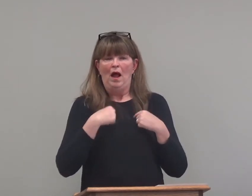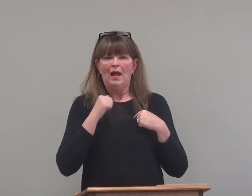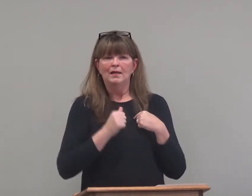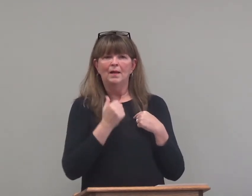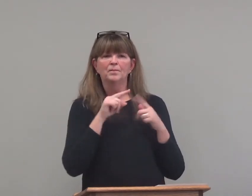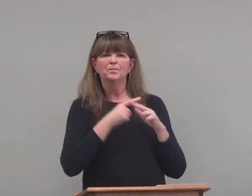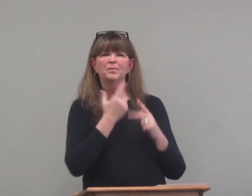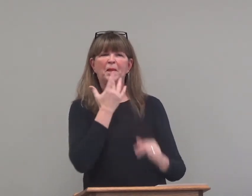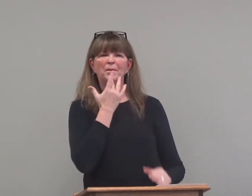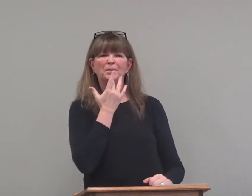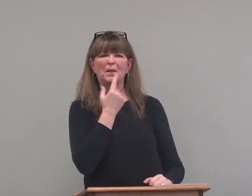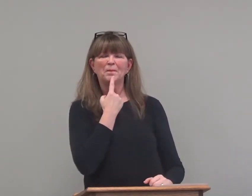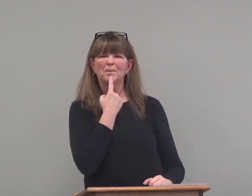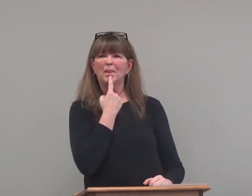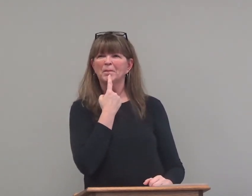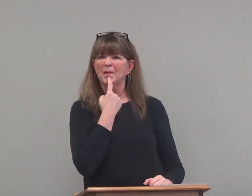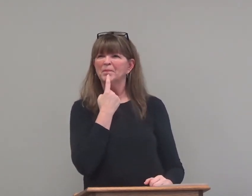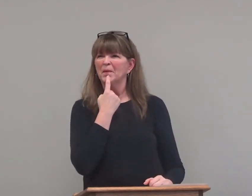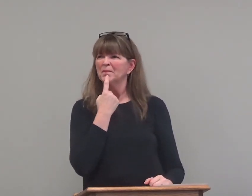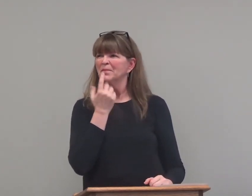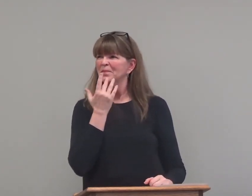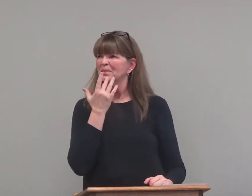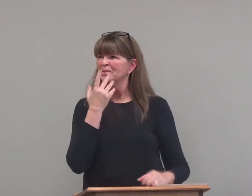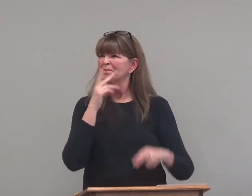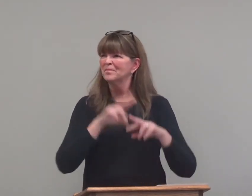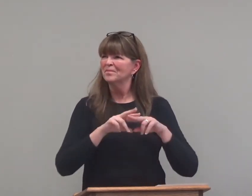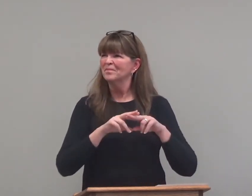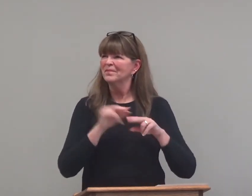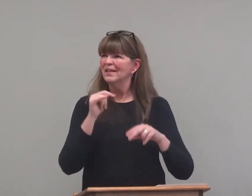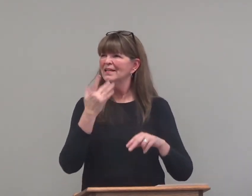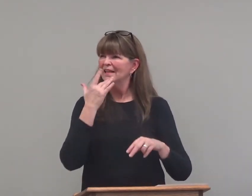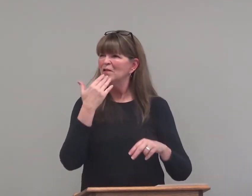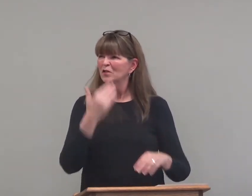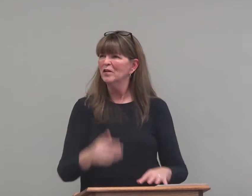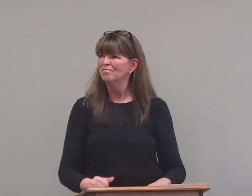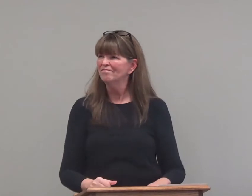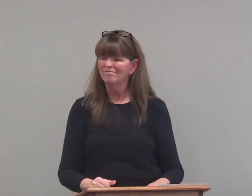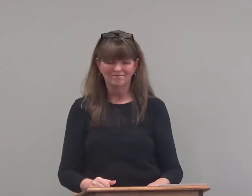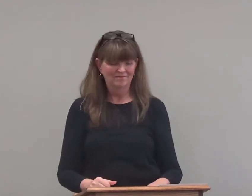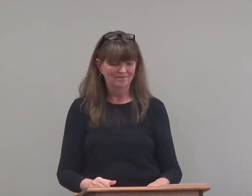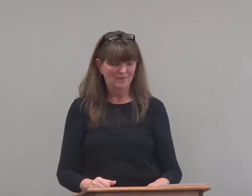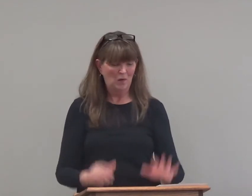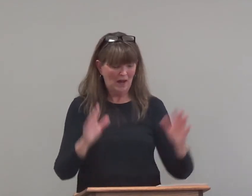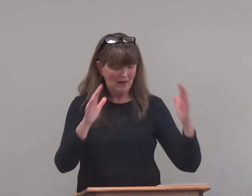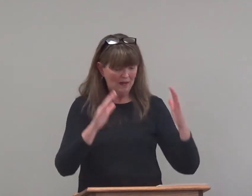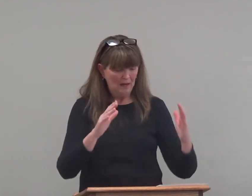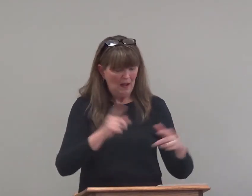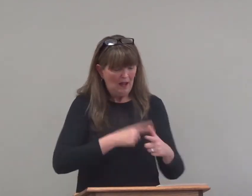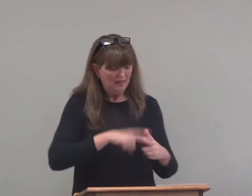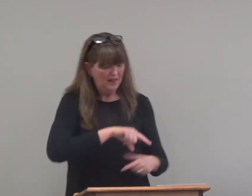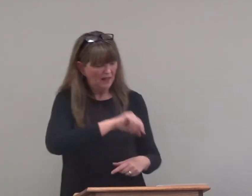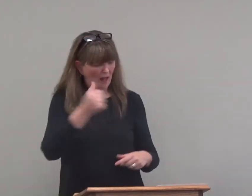that is shown to someone else is giving them a taste of salt. The same as when someone shows you the